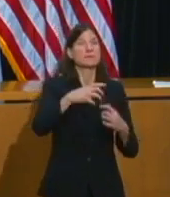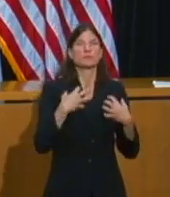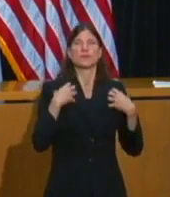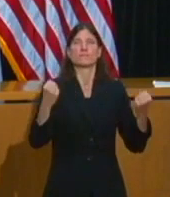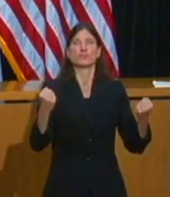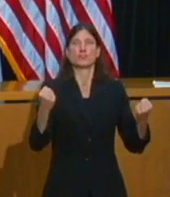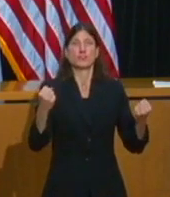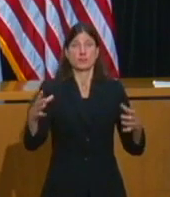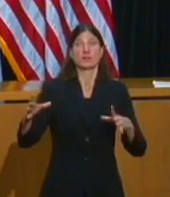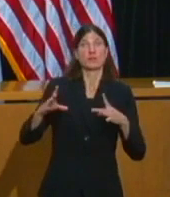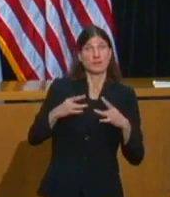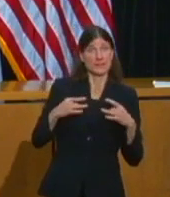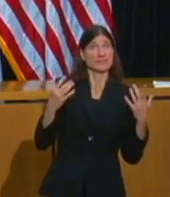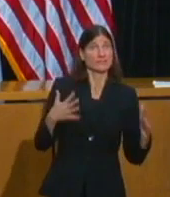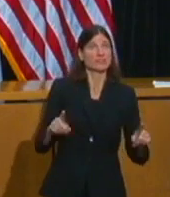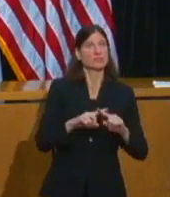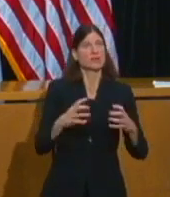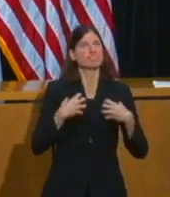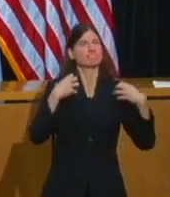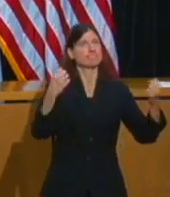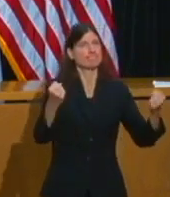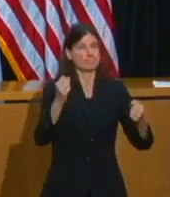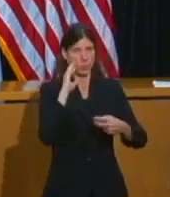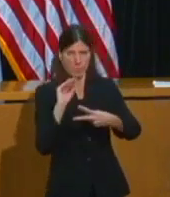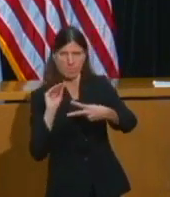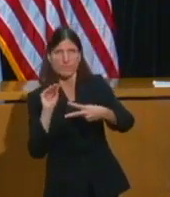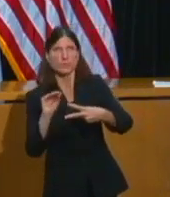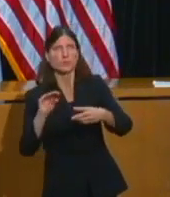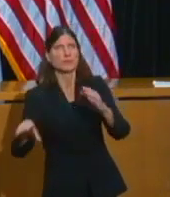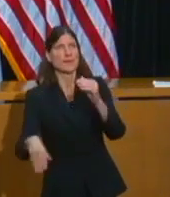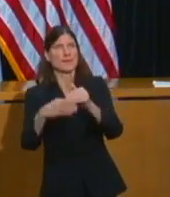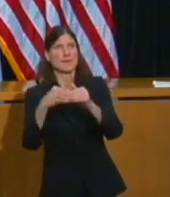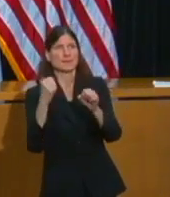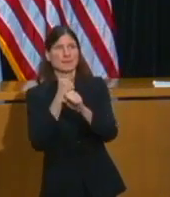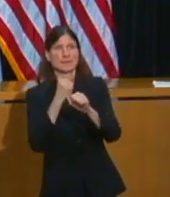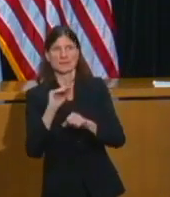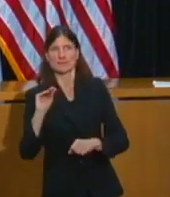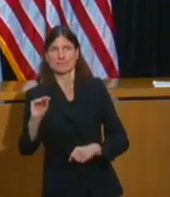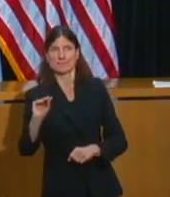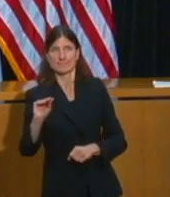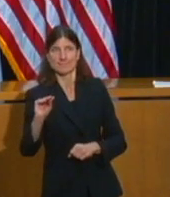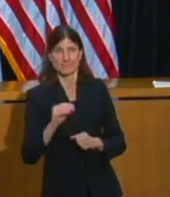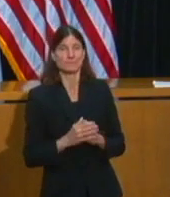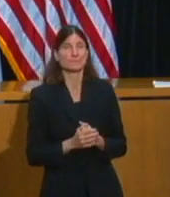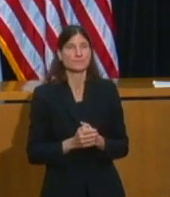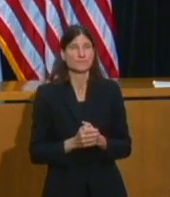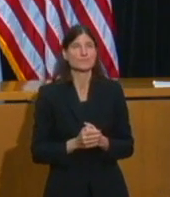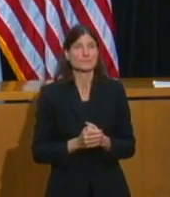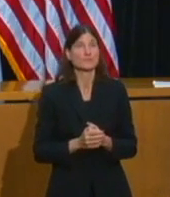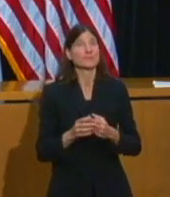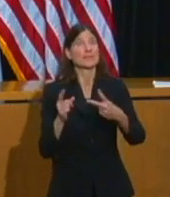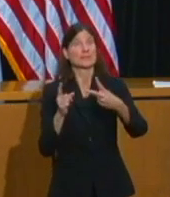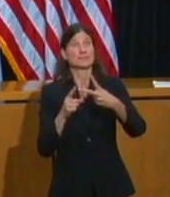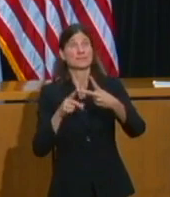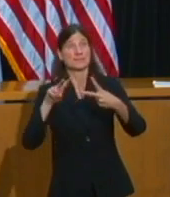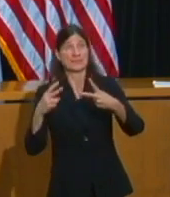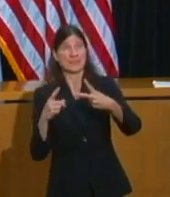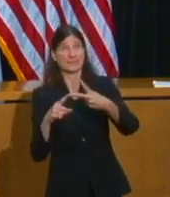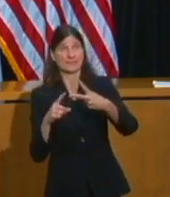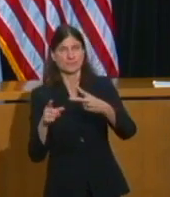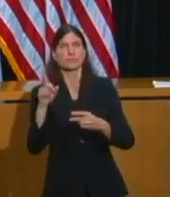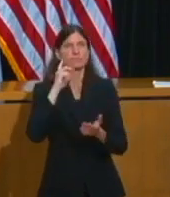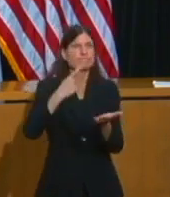COVID-19. The second is the number of COVID cases reported for inpatient psychiatric units and